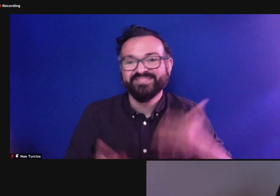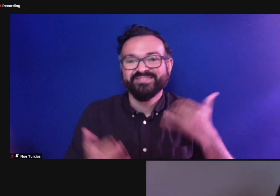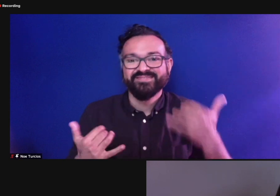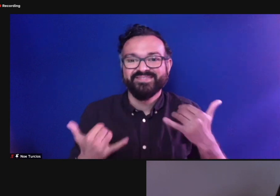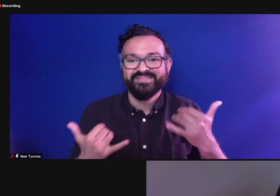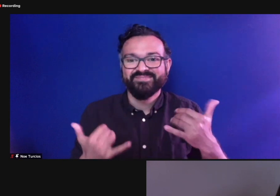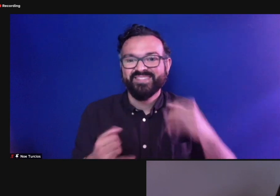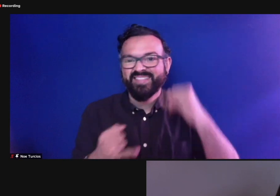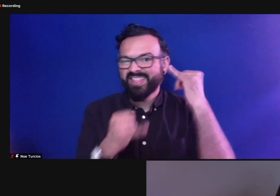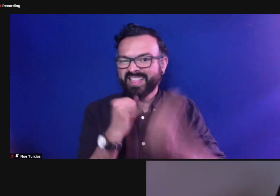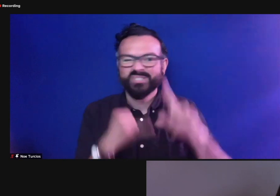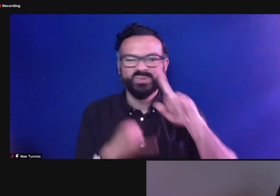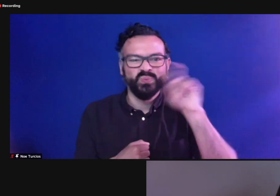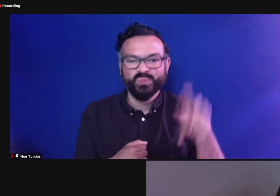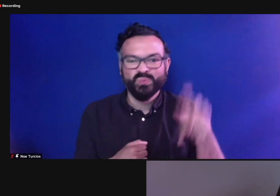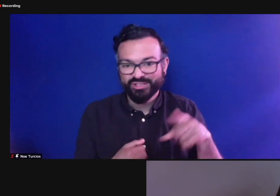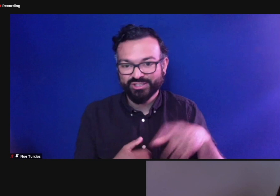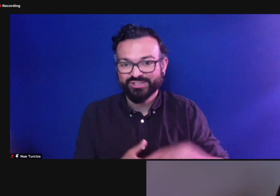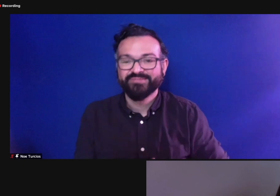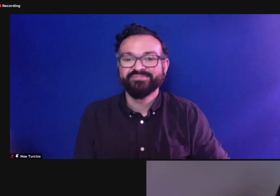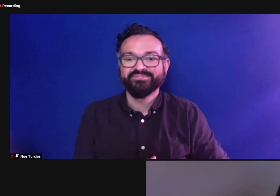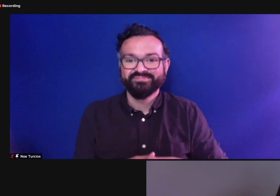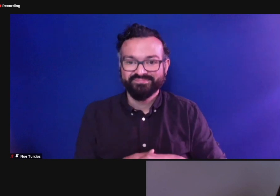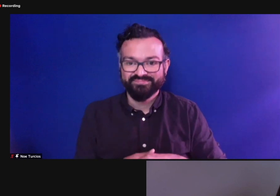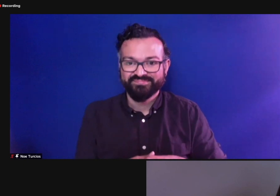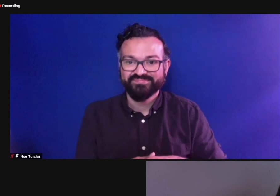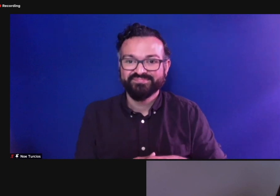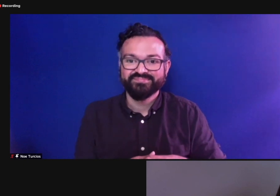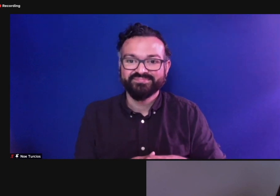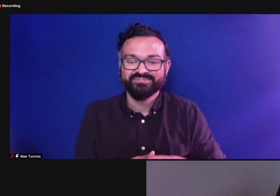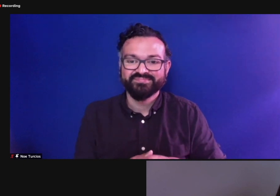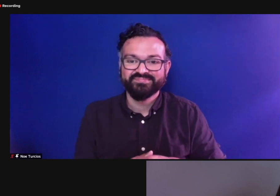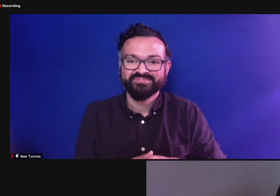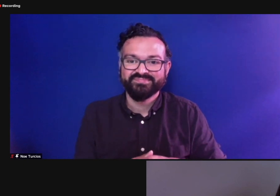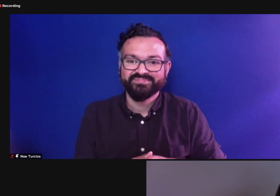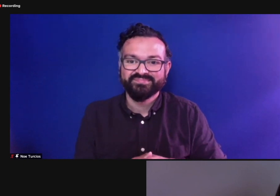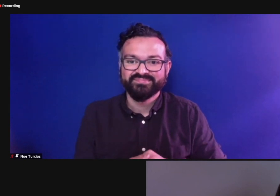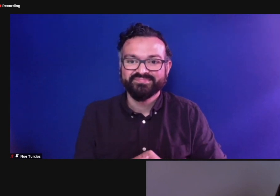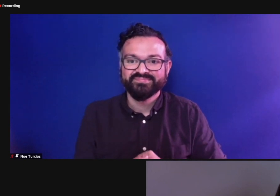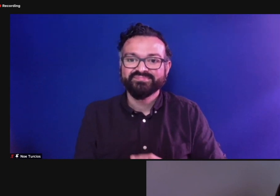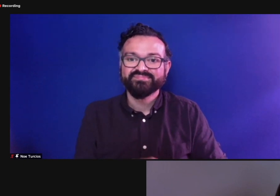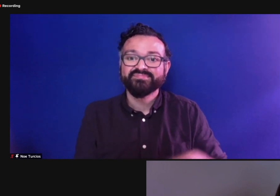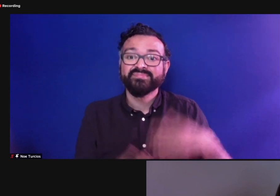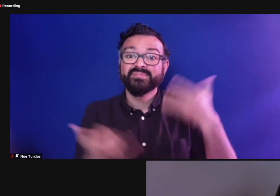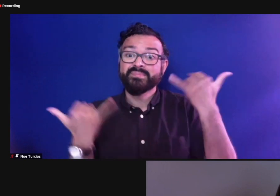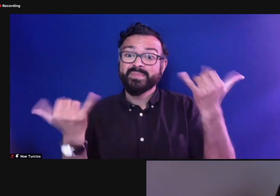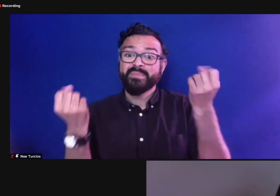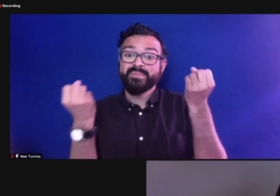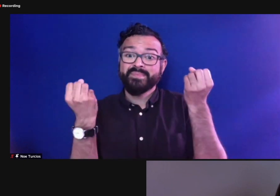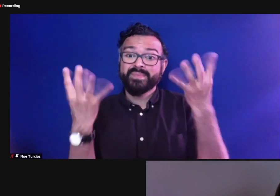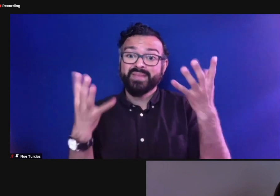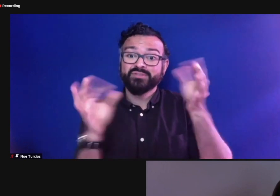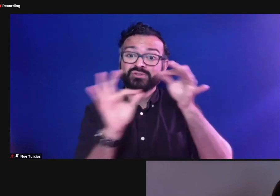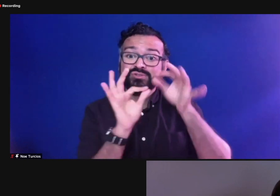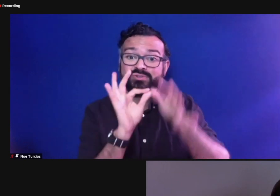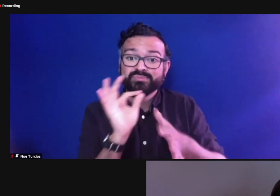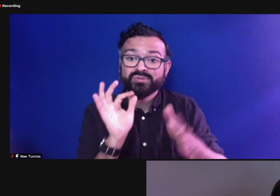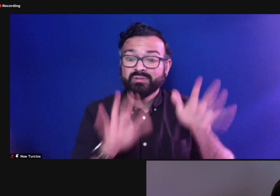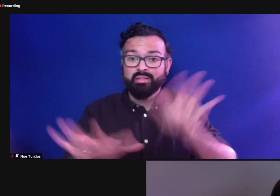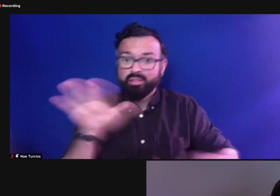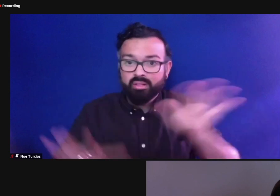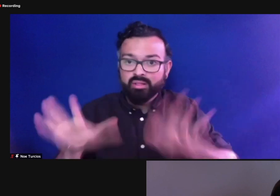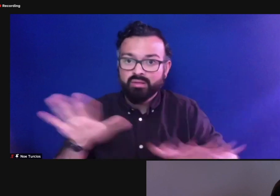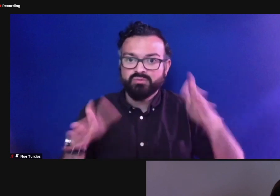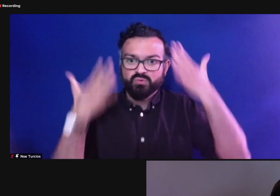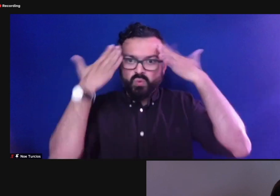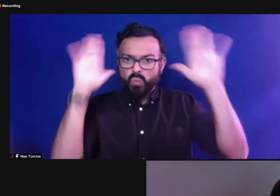are being developed for the STEM field. So there's a lot of people going into the STEM field more now. So those barriers are